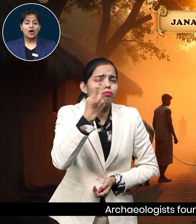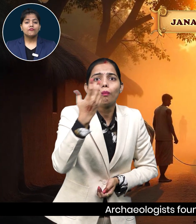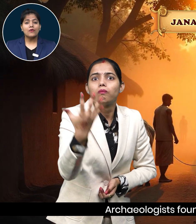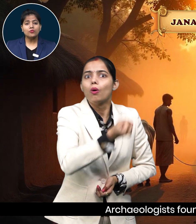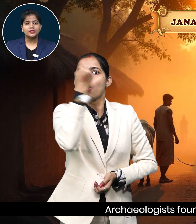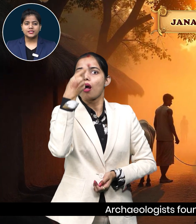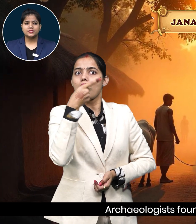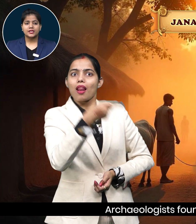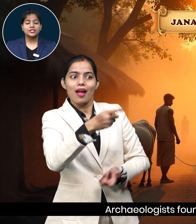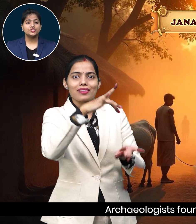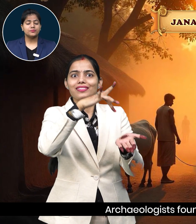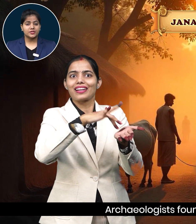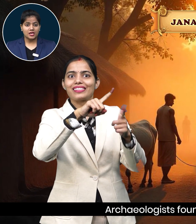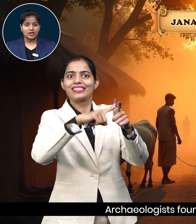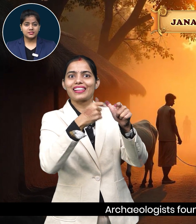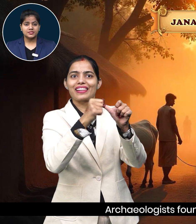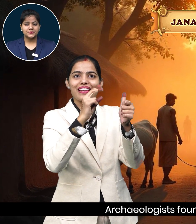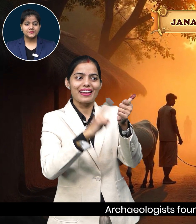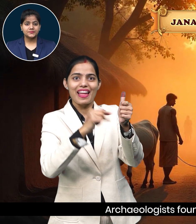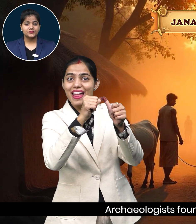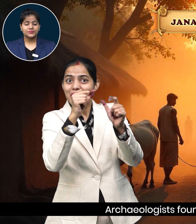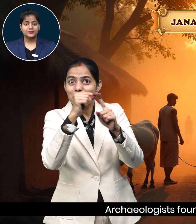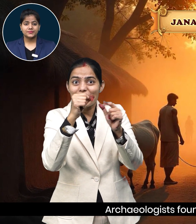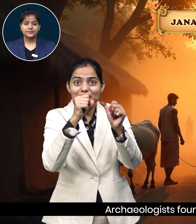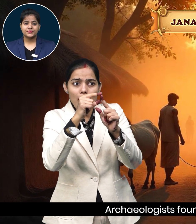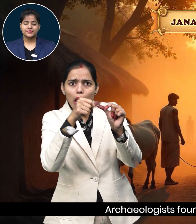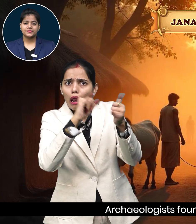Archaeologists found that in Janpadas,